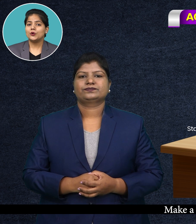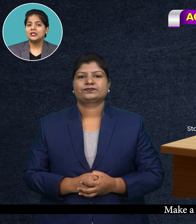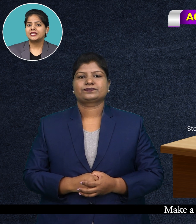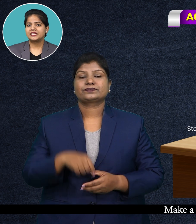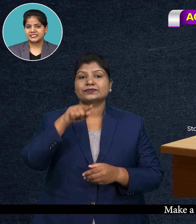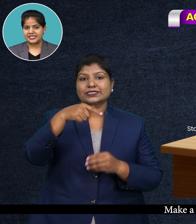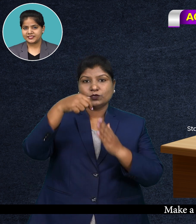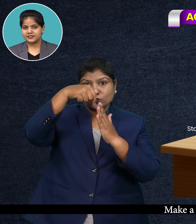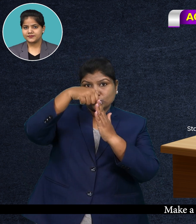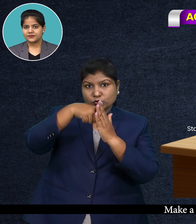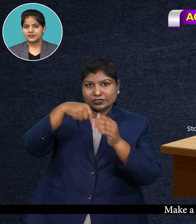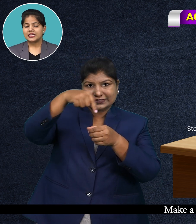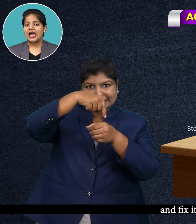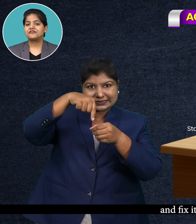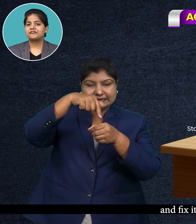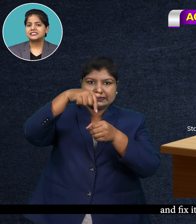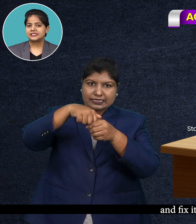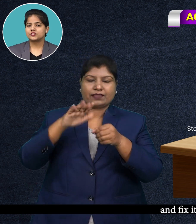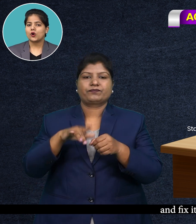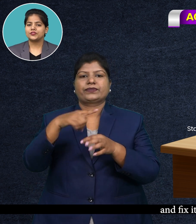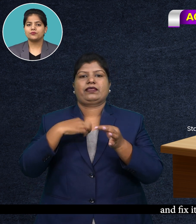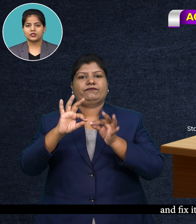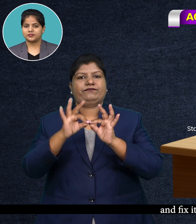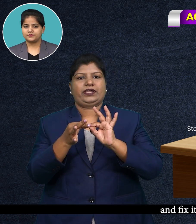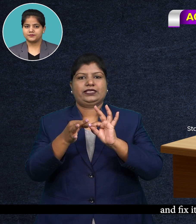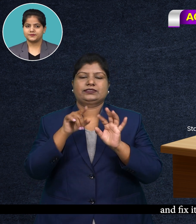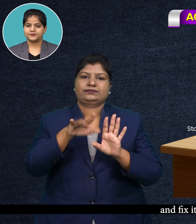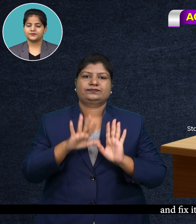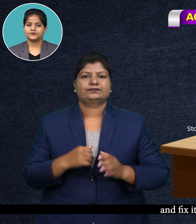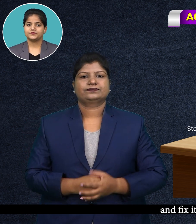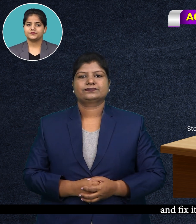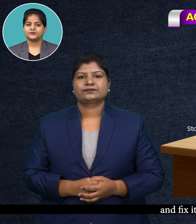Make a hole in its lid and fix it on the bottle.